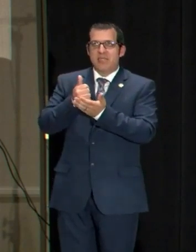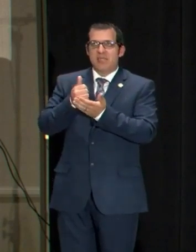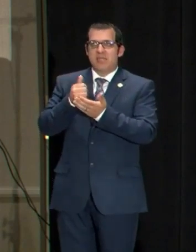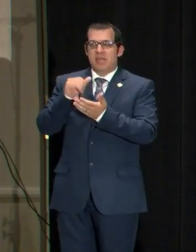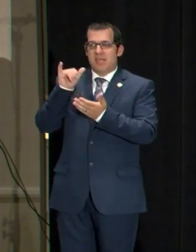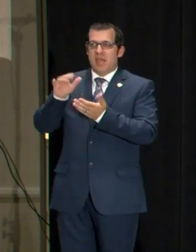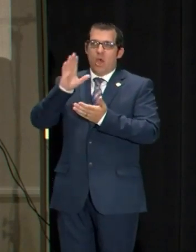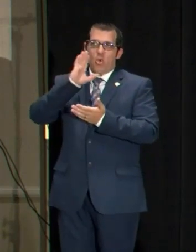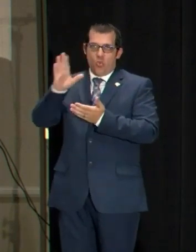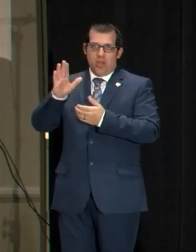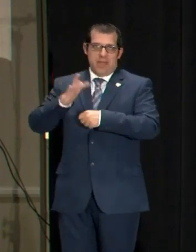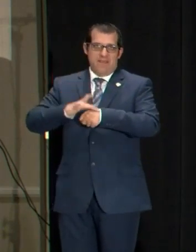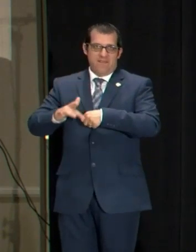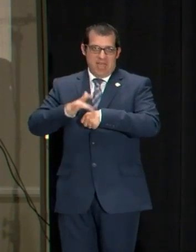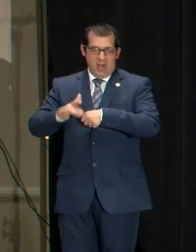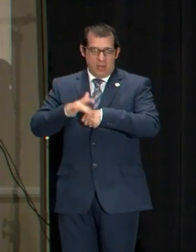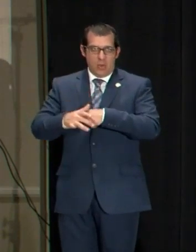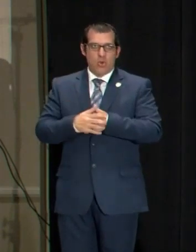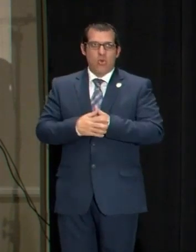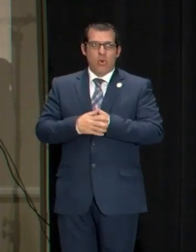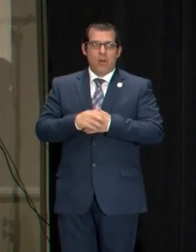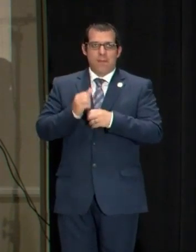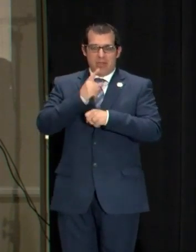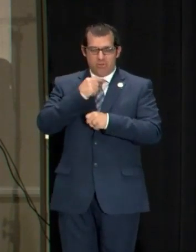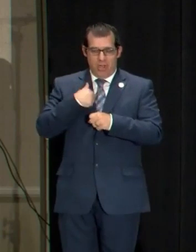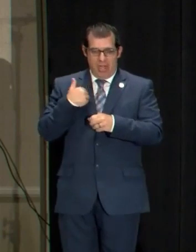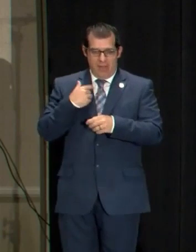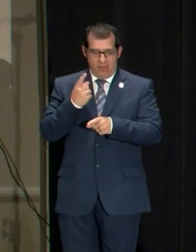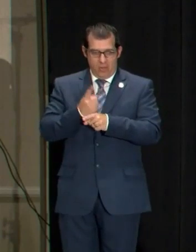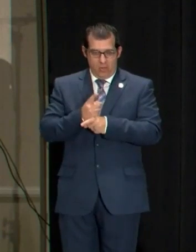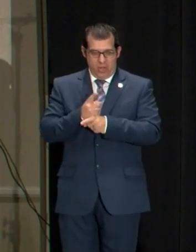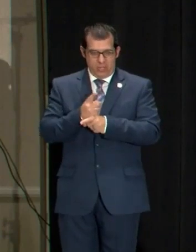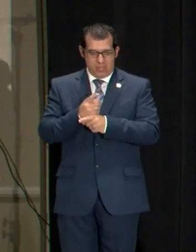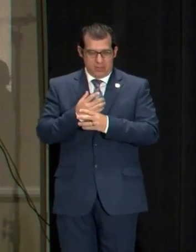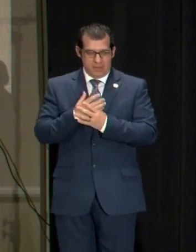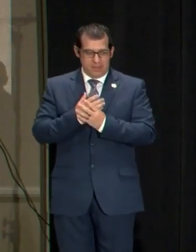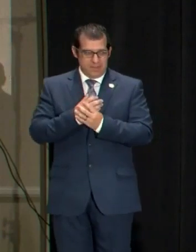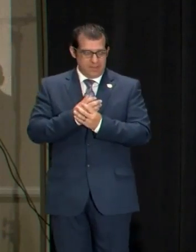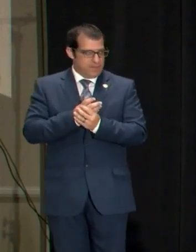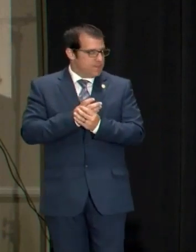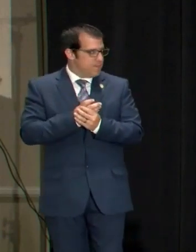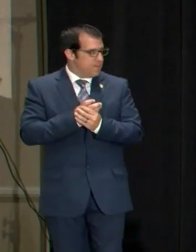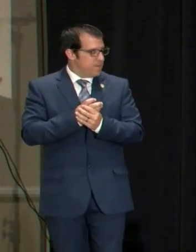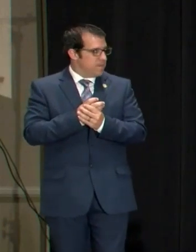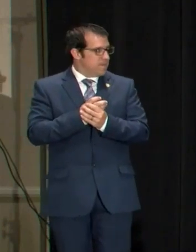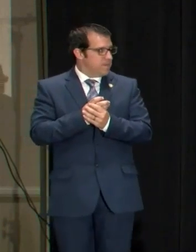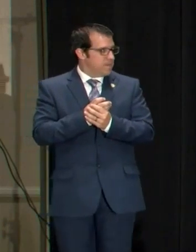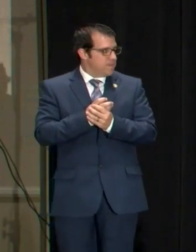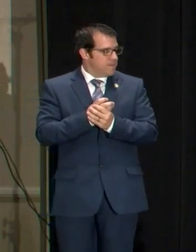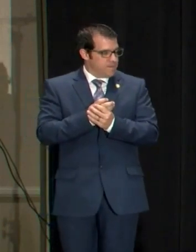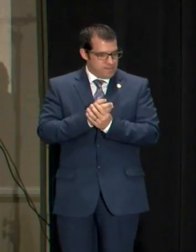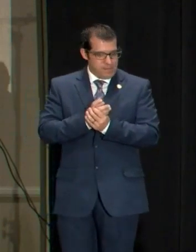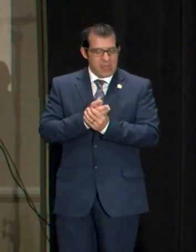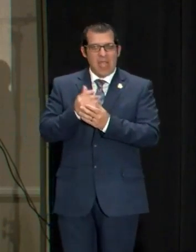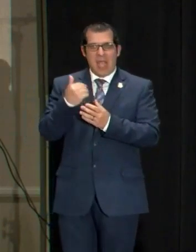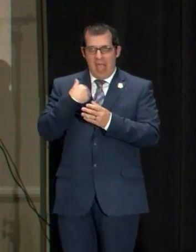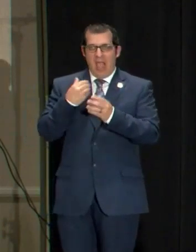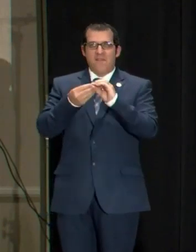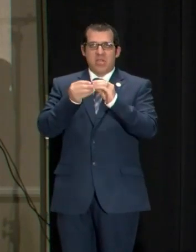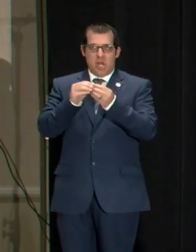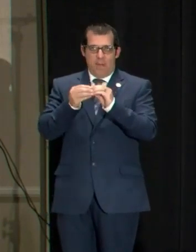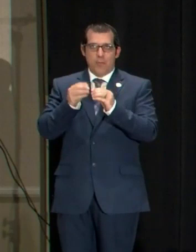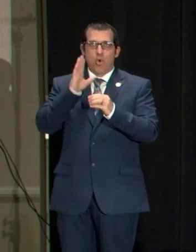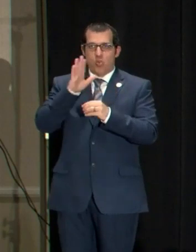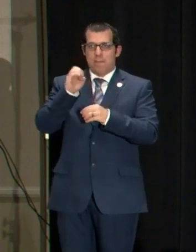will be available. I want to make sure I've got that right. There is a number that will